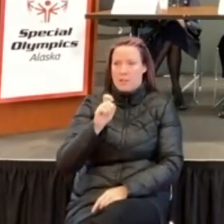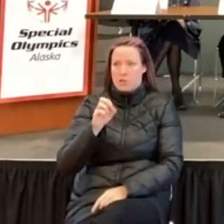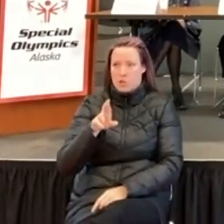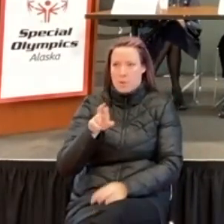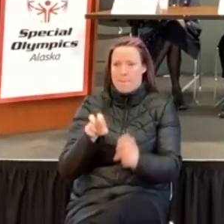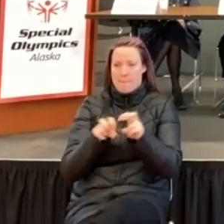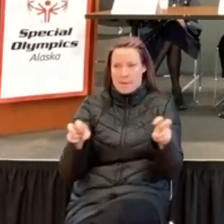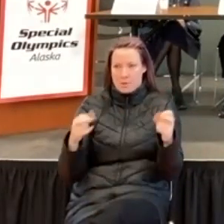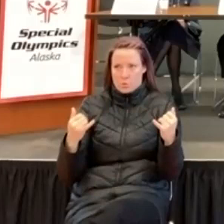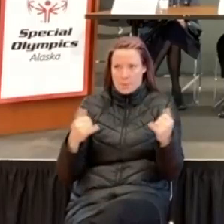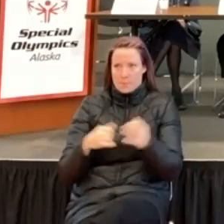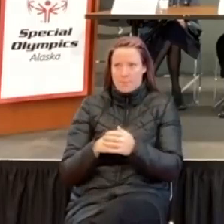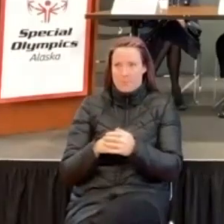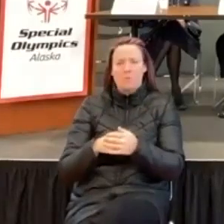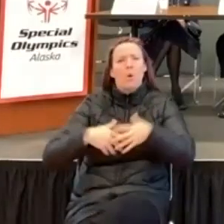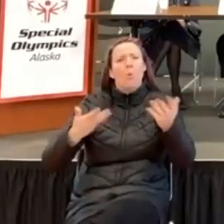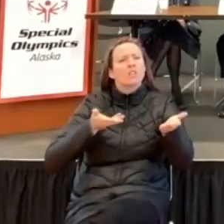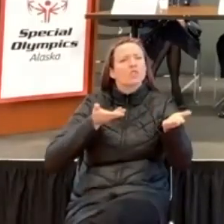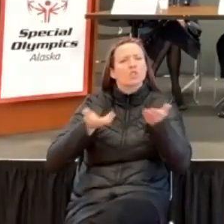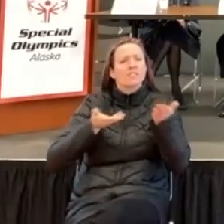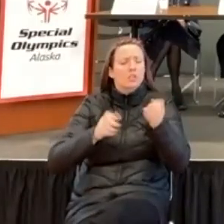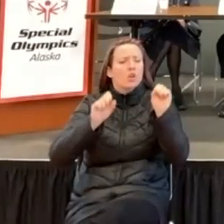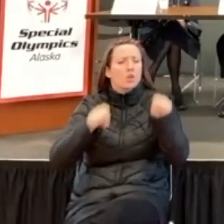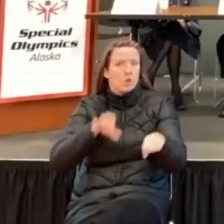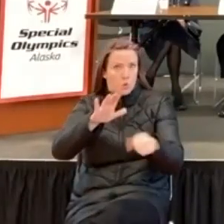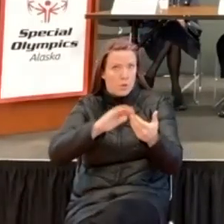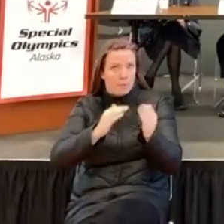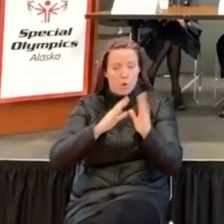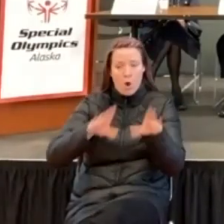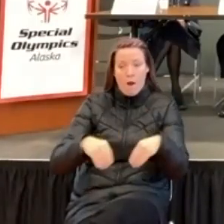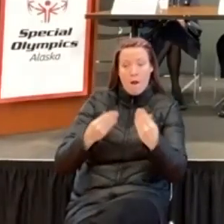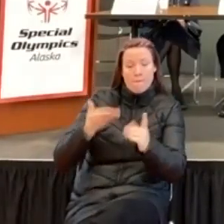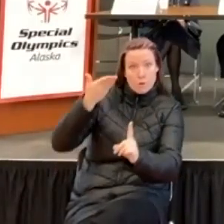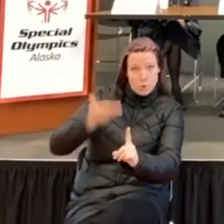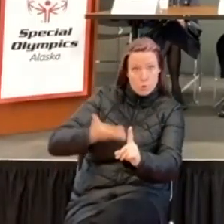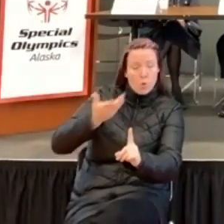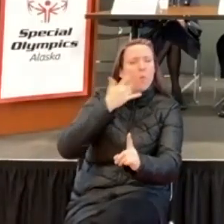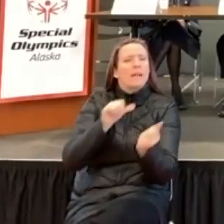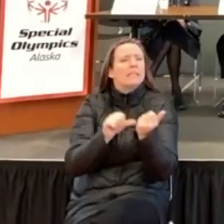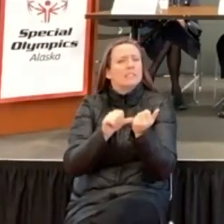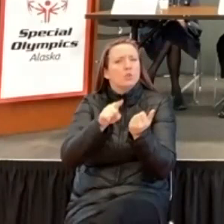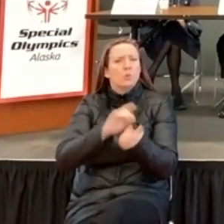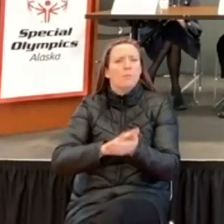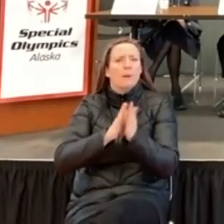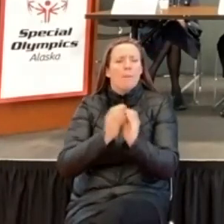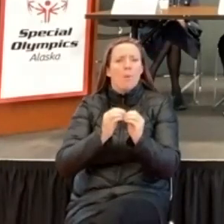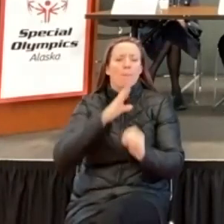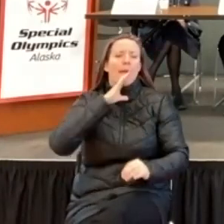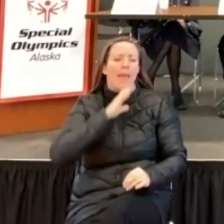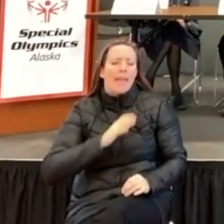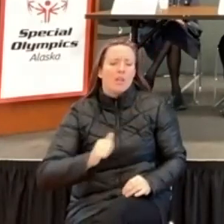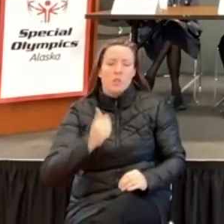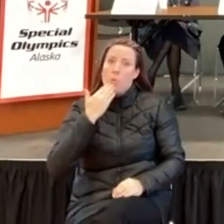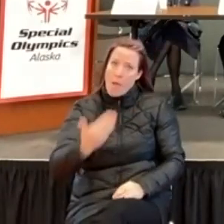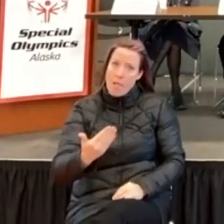today. What services could your community offer you that would assist you in aging well? And we're gonna